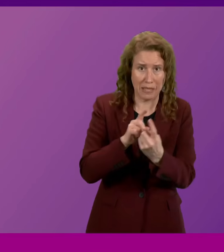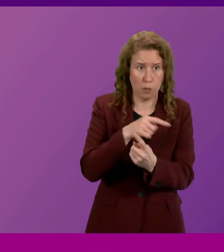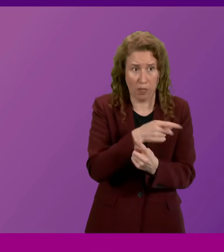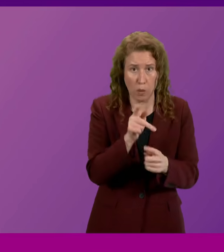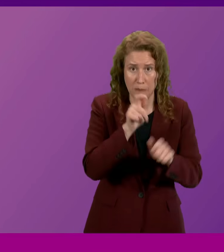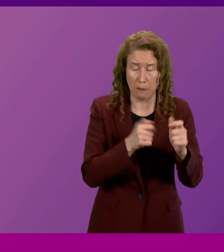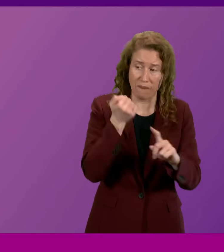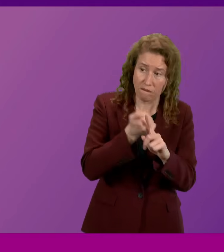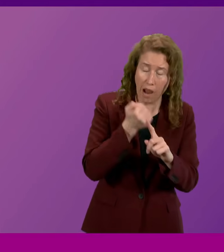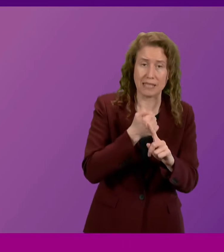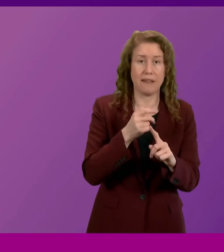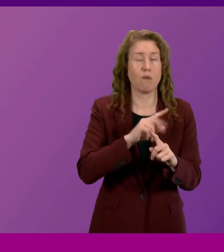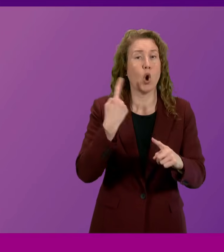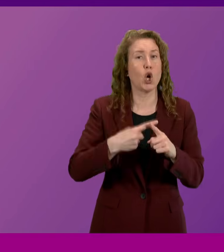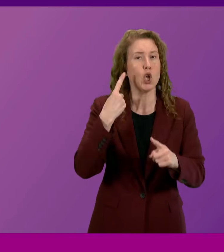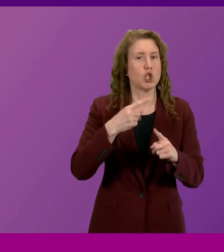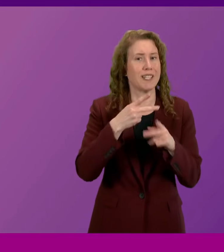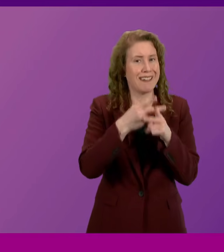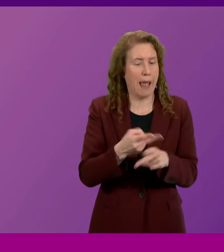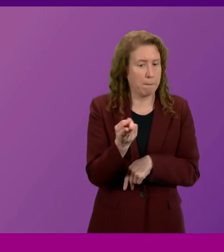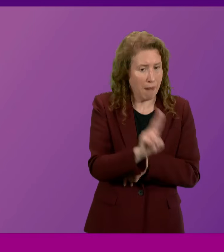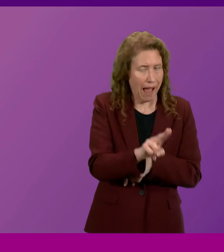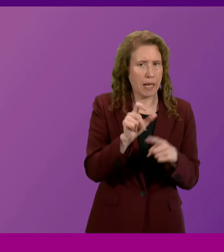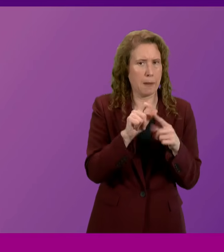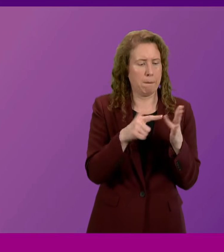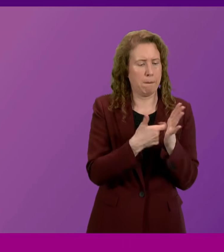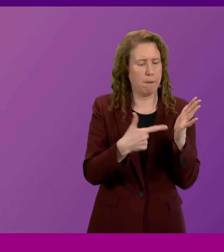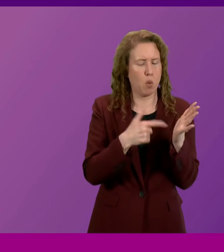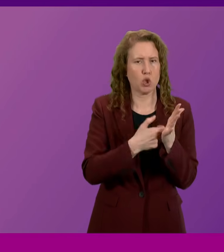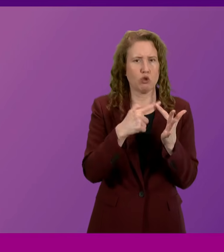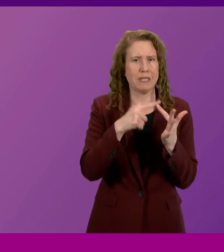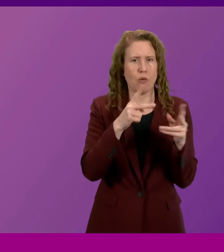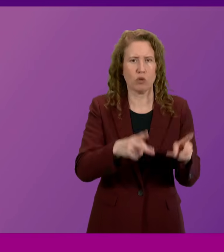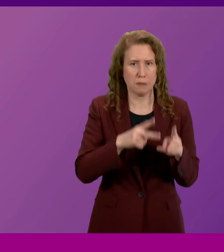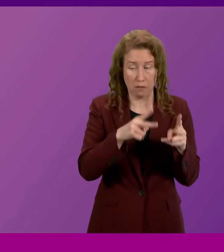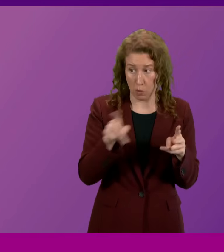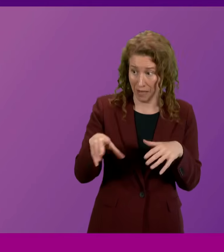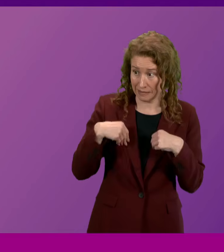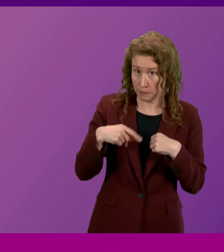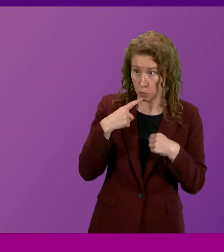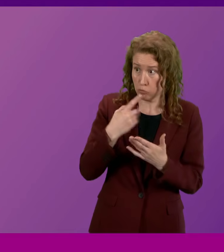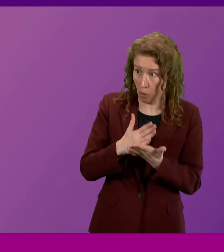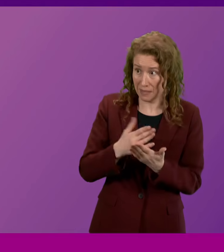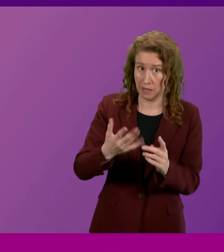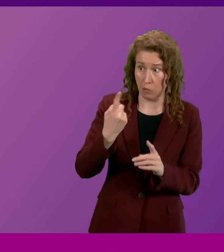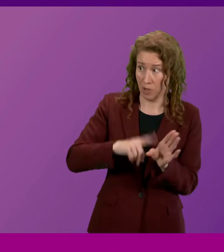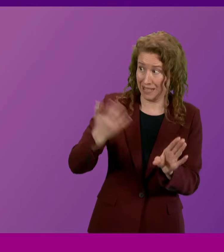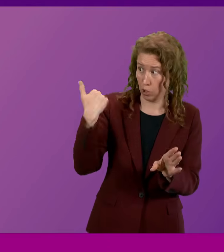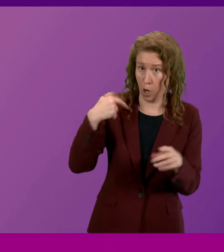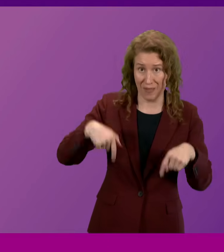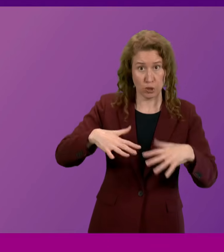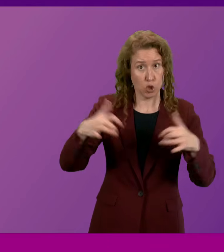fighting to get urgent care restored at Portree Hospital, whether he accepts the promises he made to the people of Skye, made in this